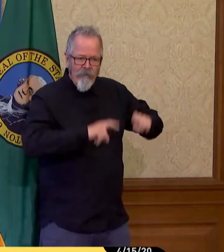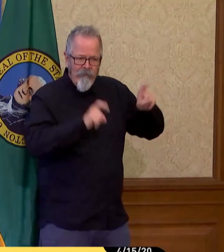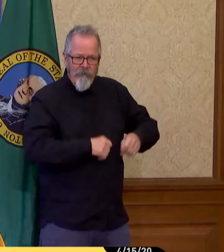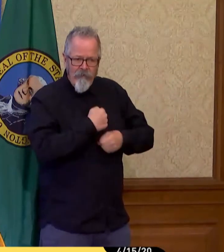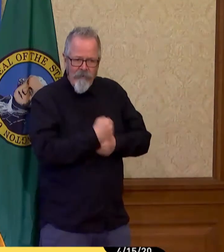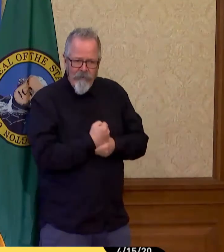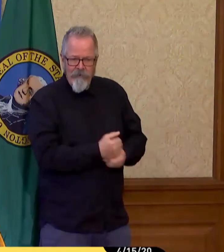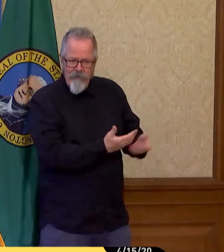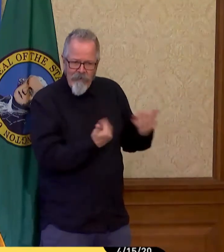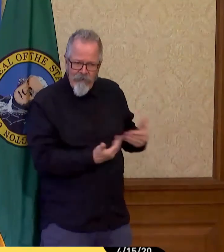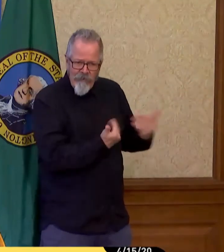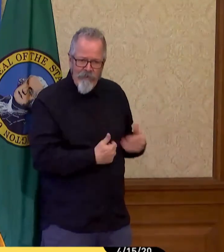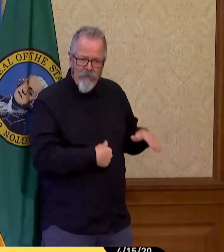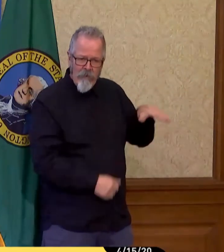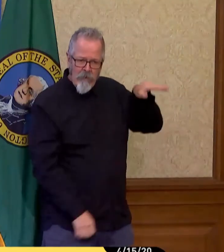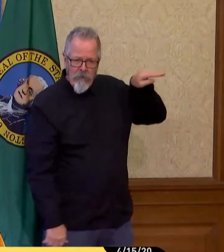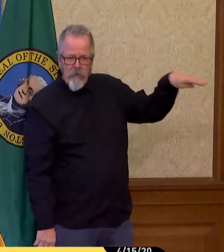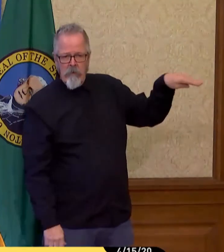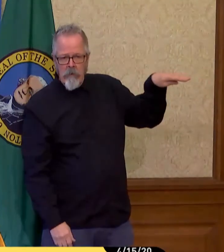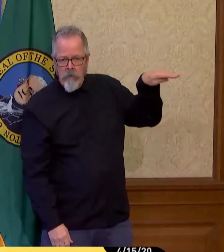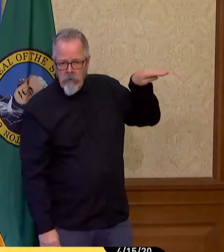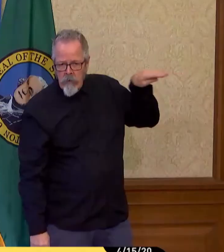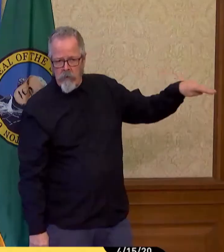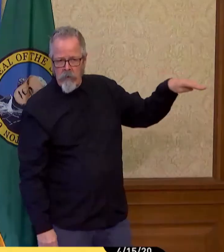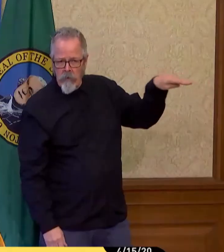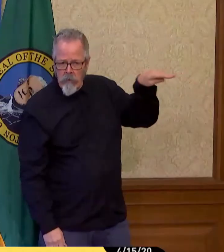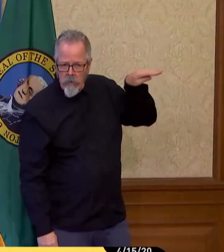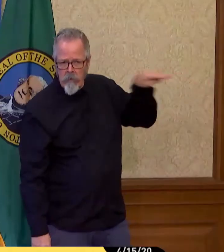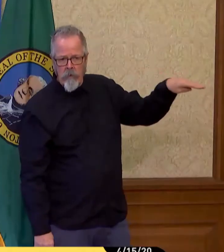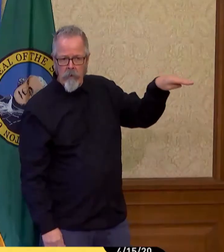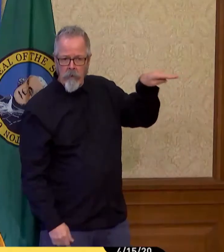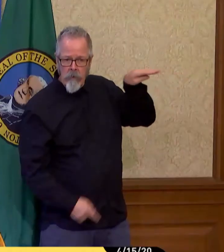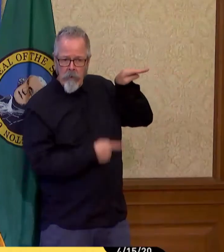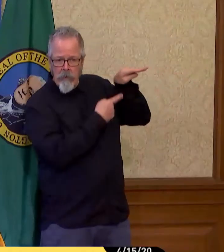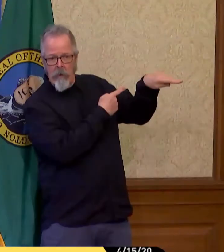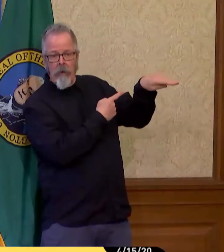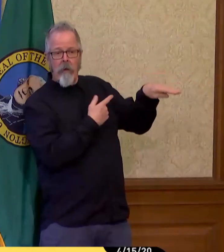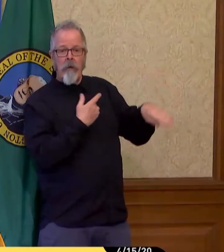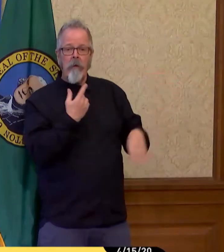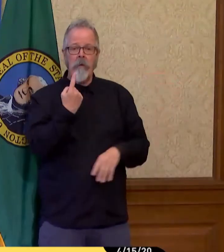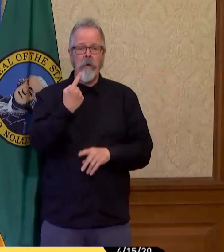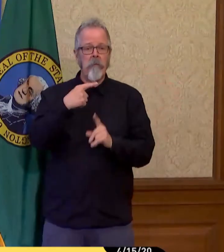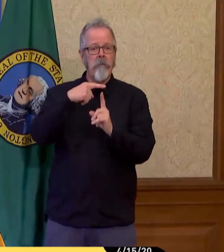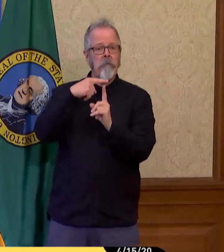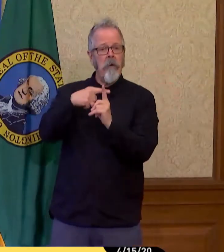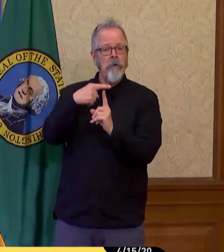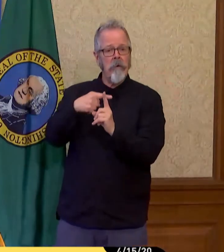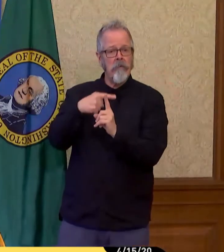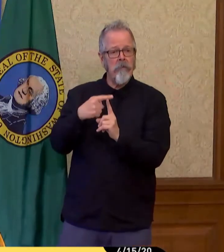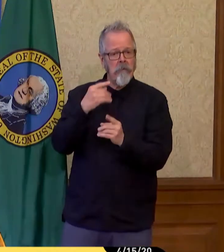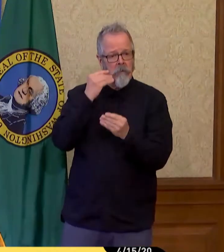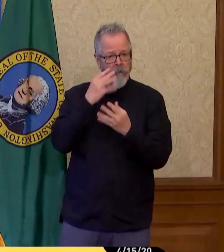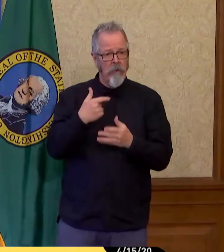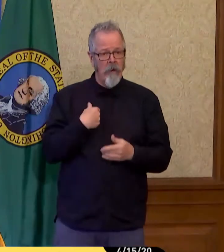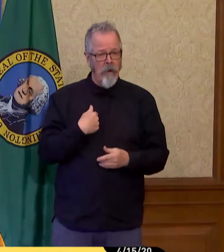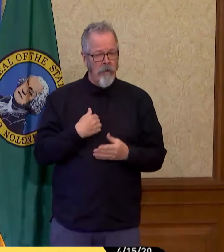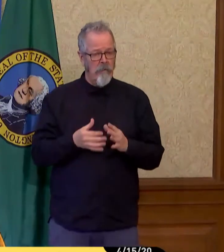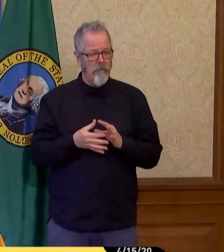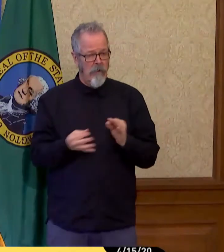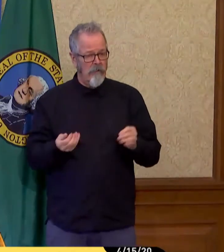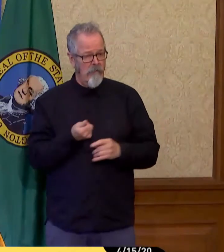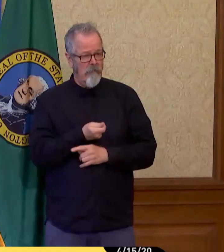hopeful. And by the way, there was a good sign I should share with this, because I've talked with you several times about this need for a